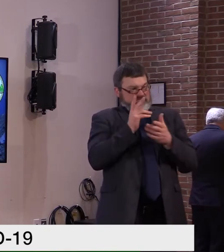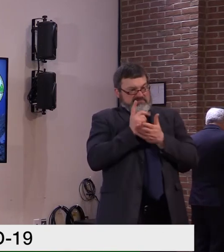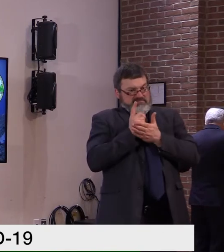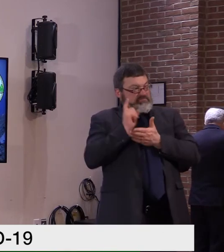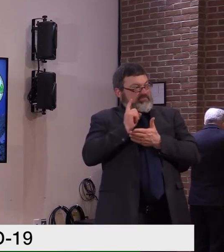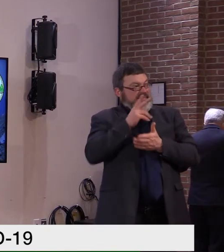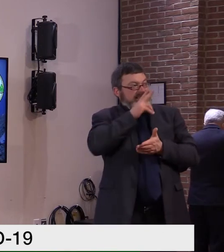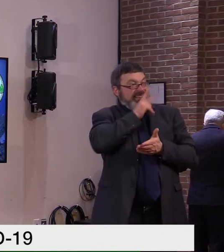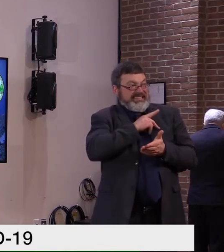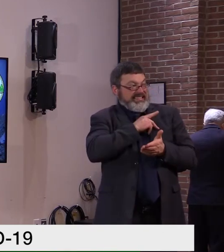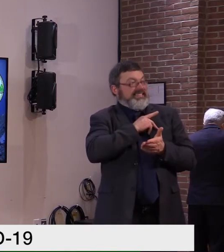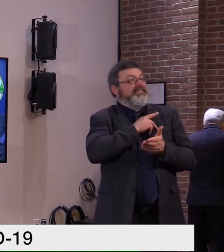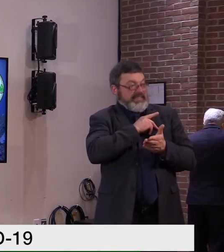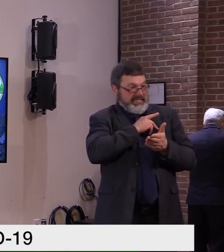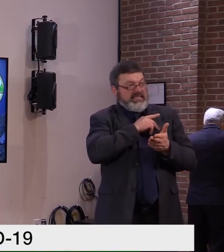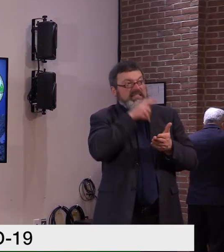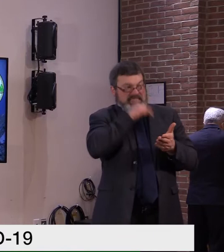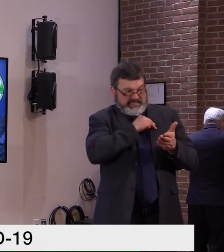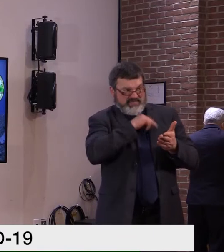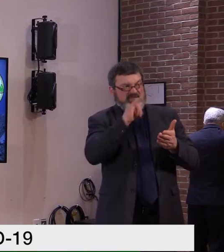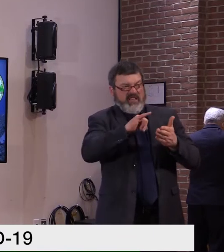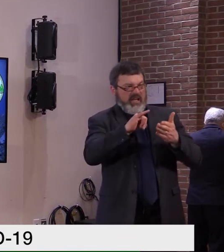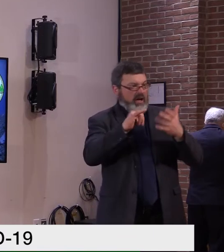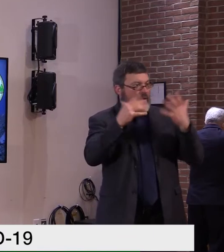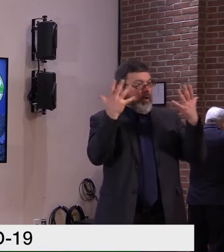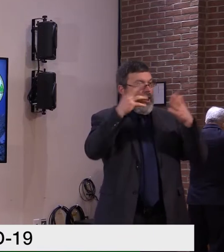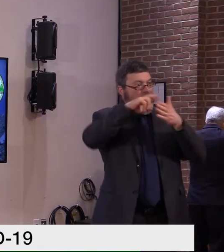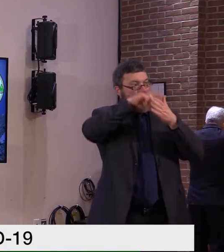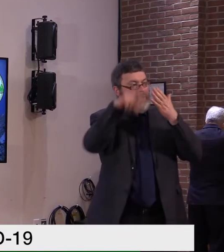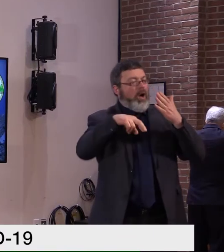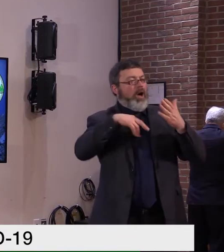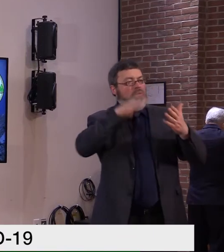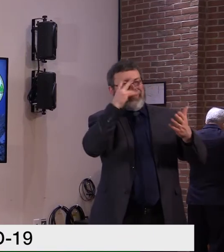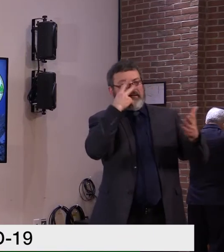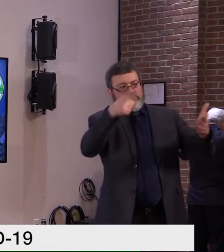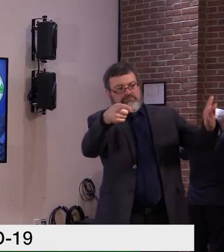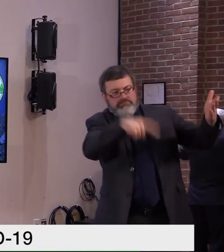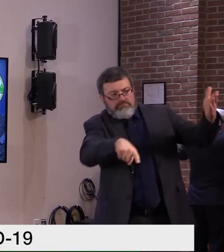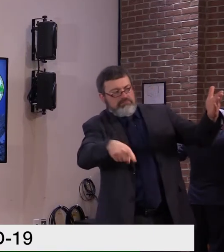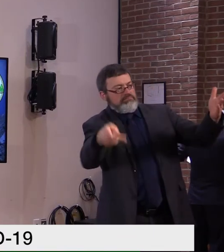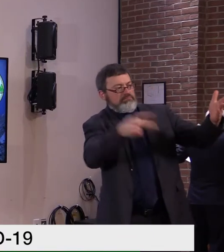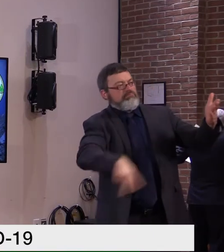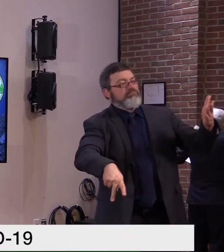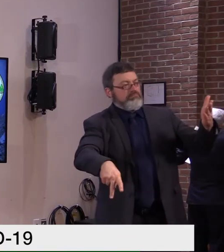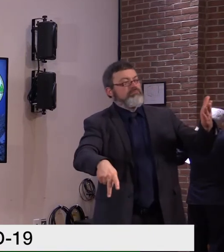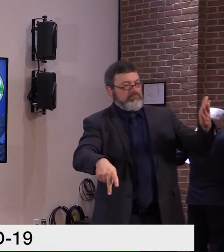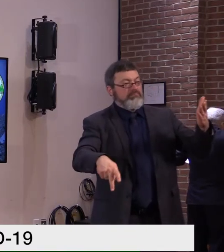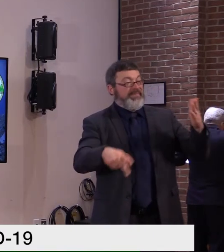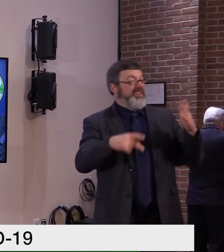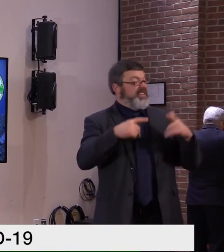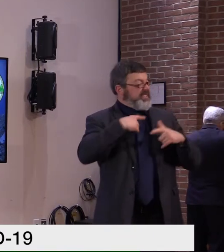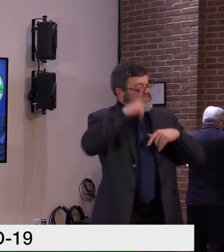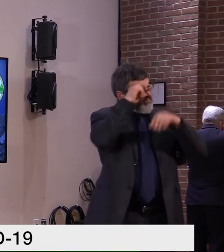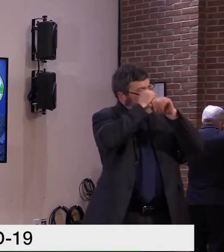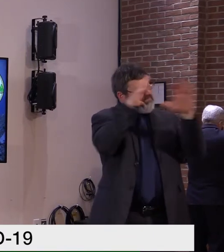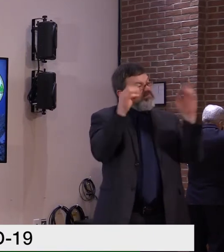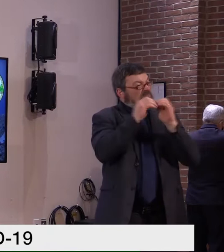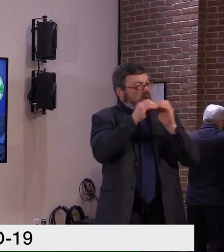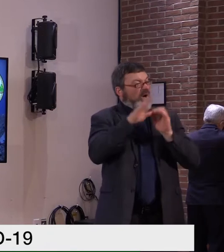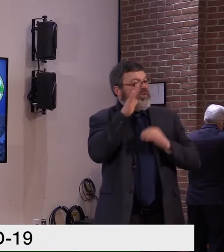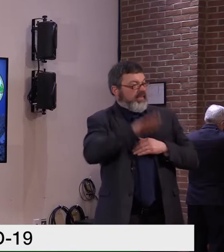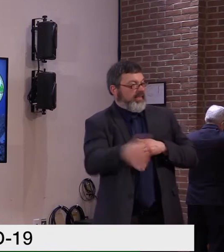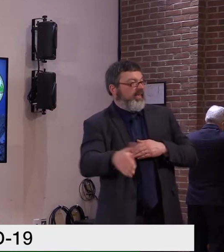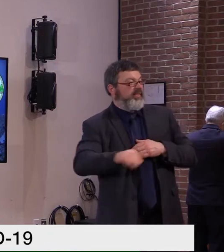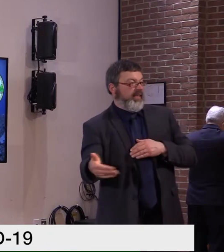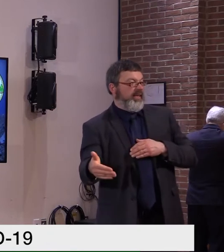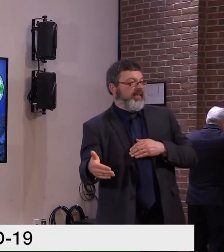Unfortunately, we've also seen three more deaths in the past 3 days, bringing our total to 72. Two of these were